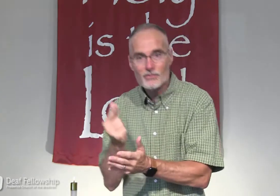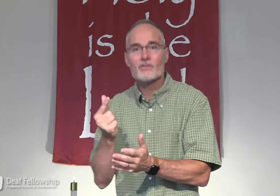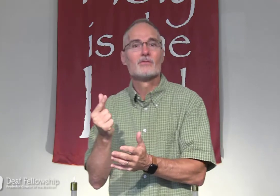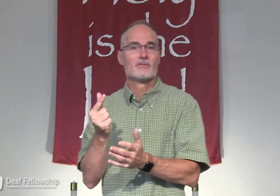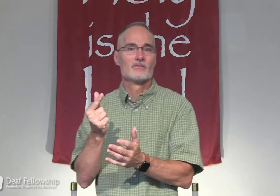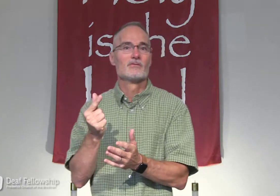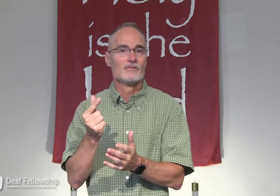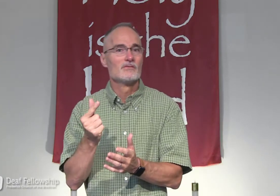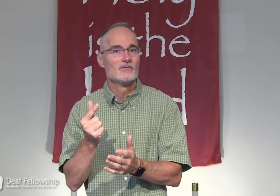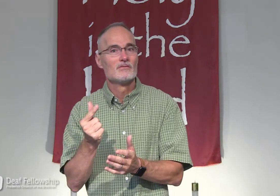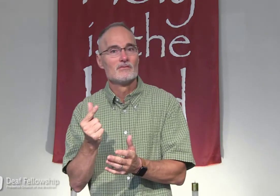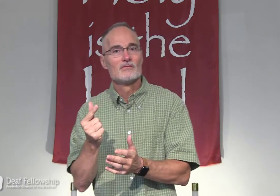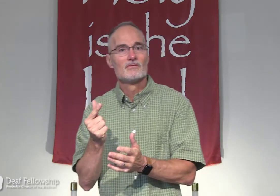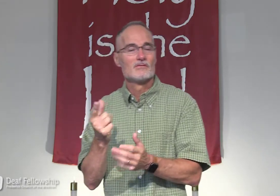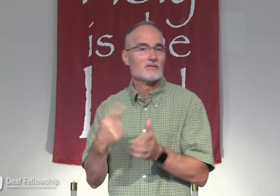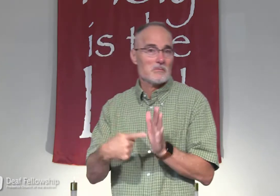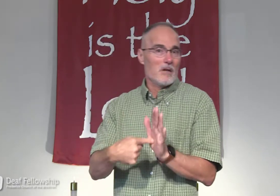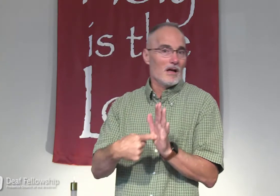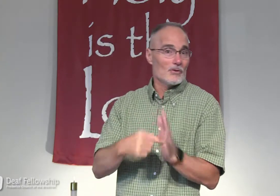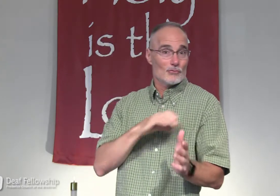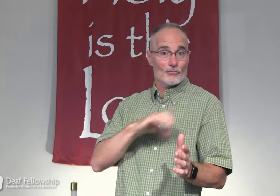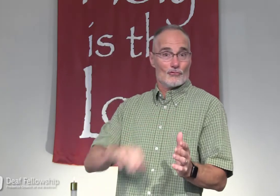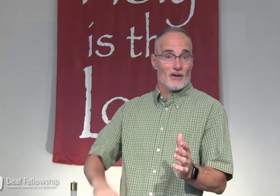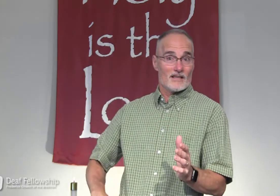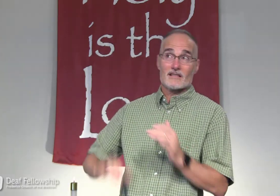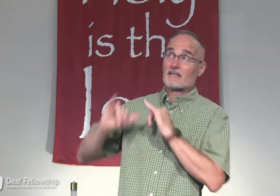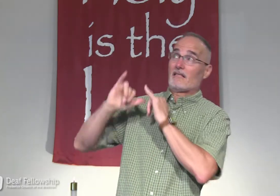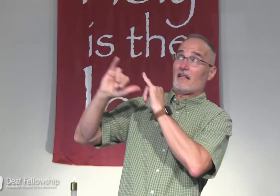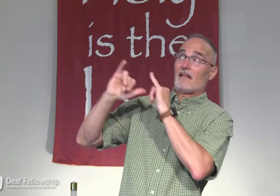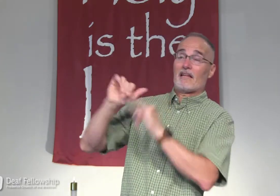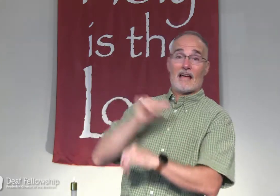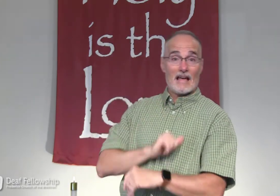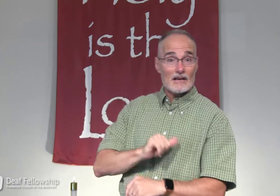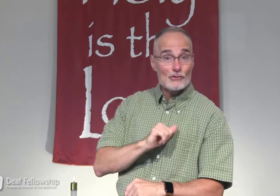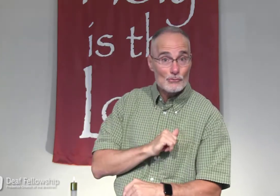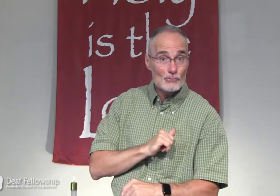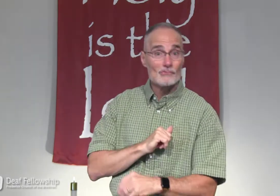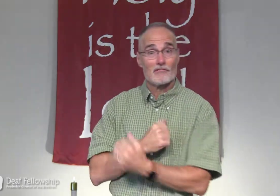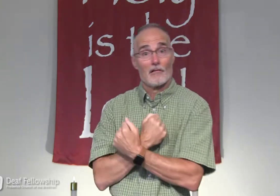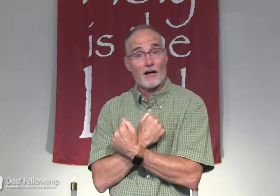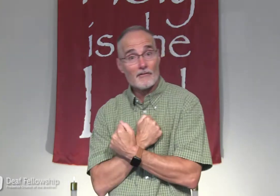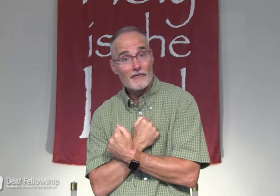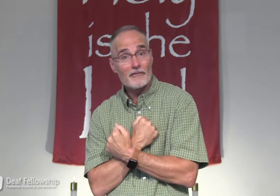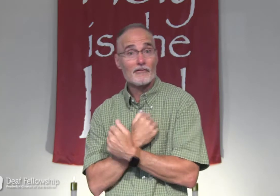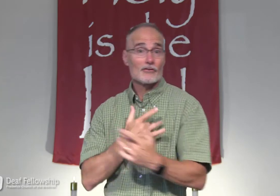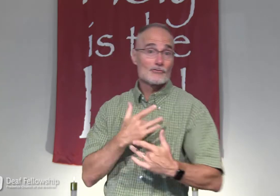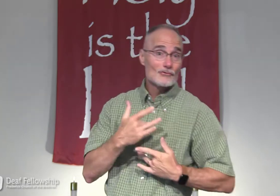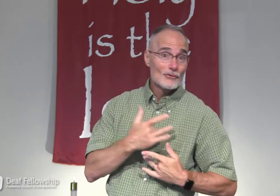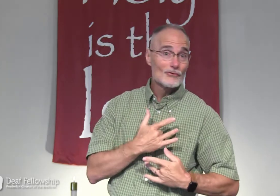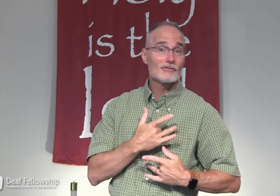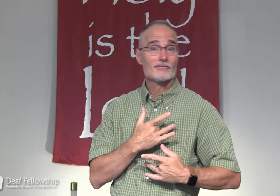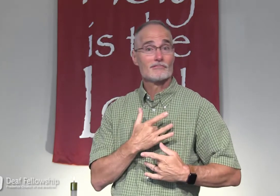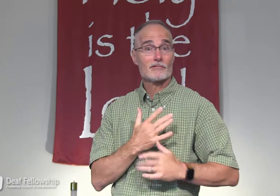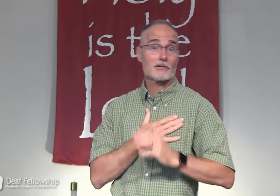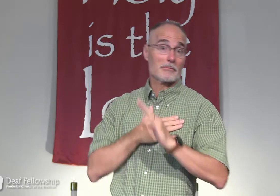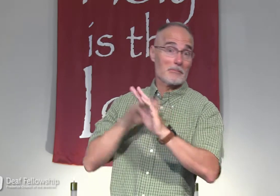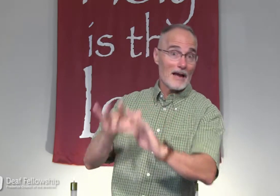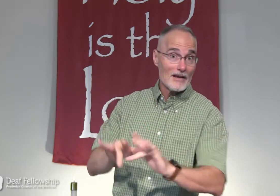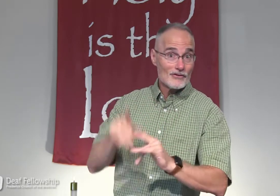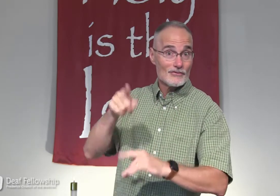He taught them and explained to them the gospel. He modeled a Christ-like attitude of love